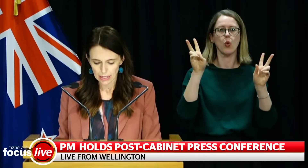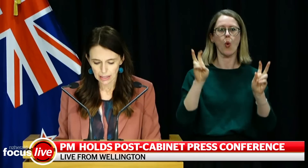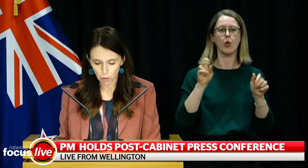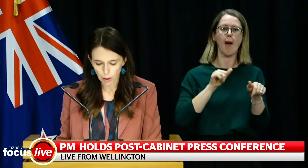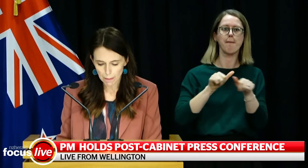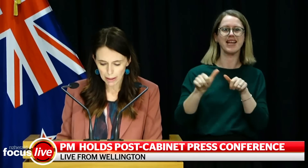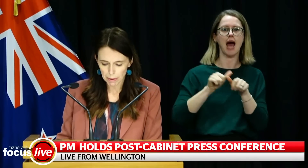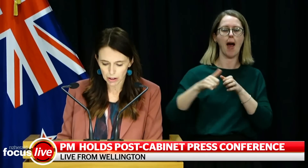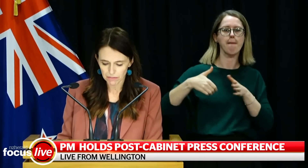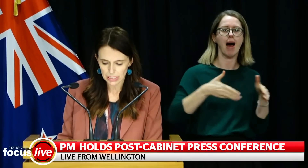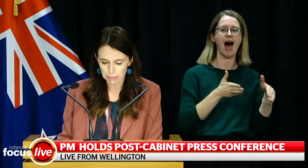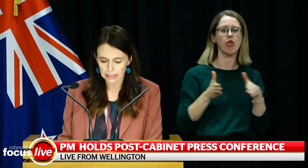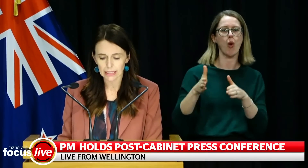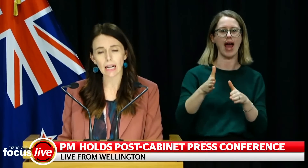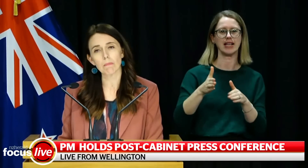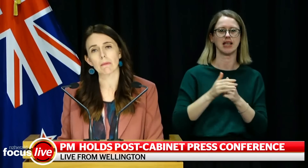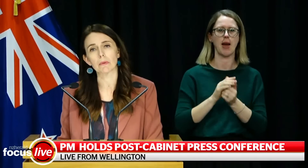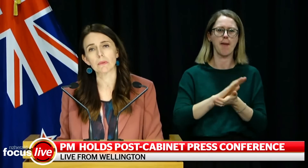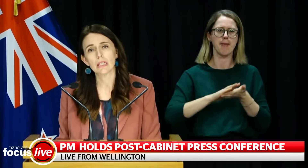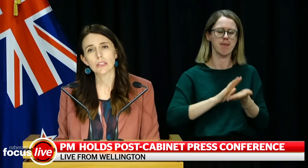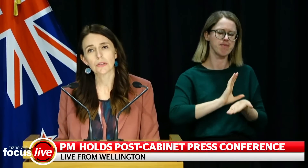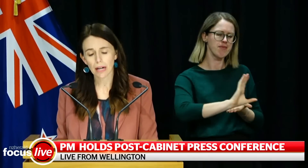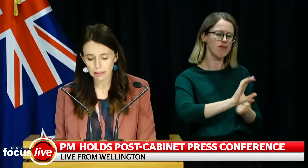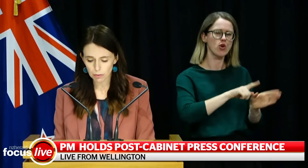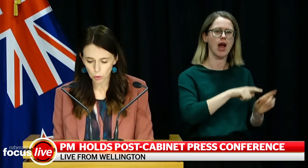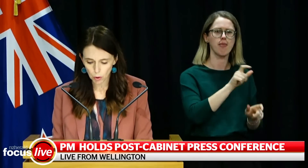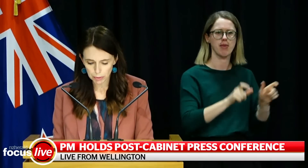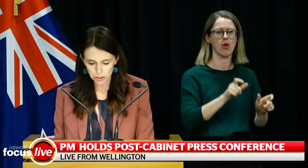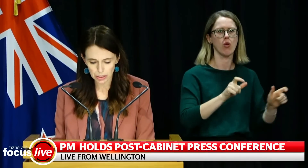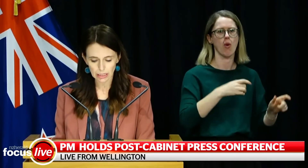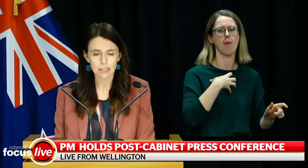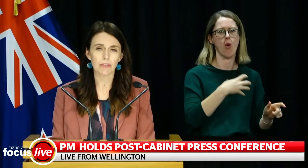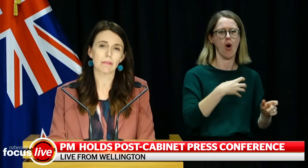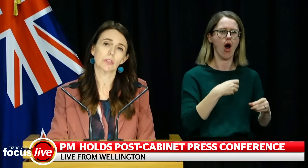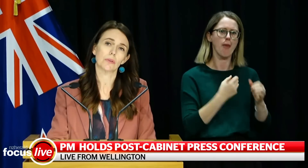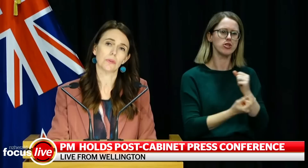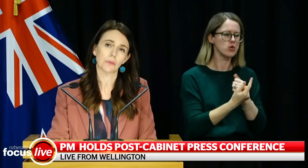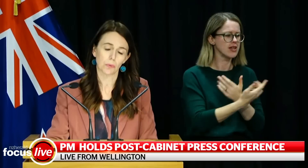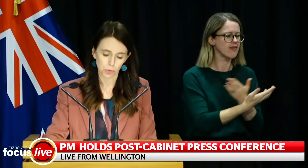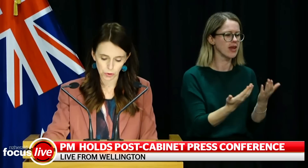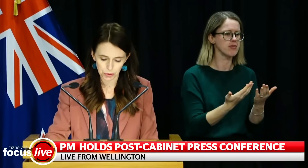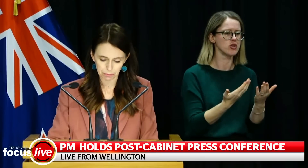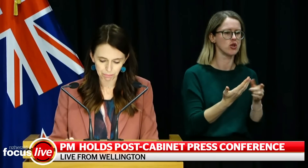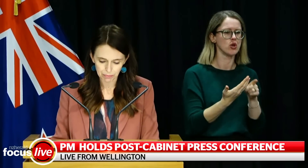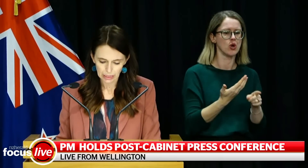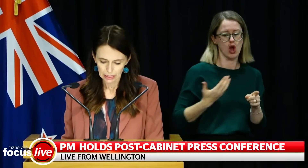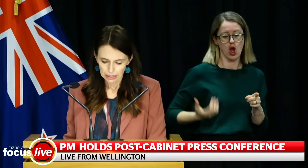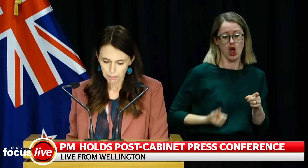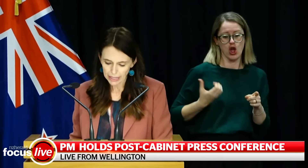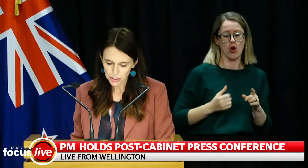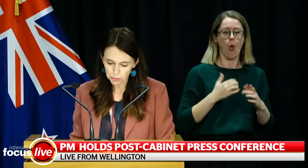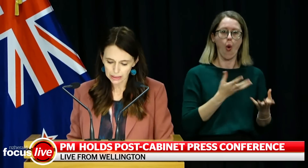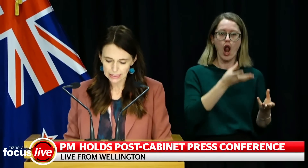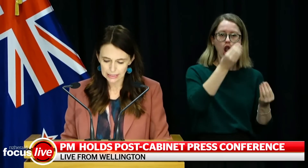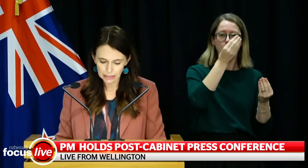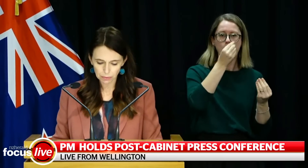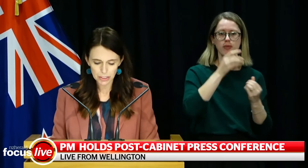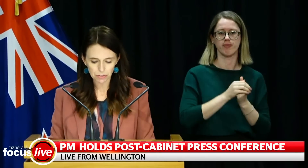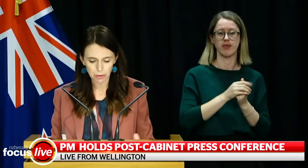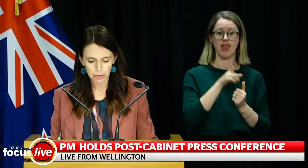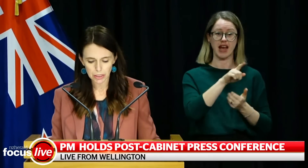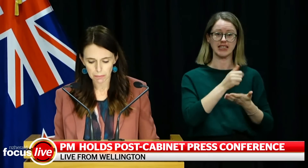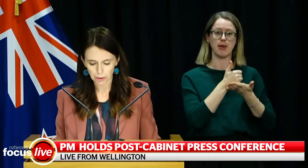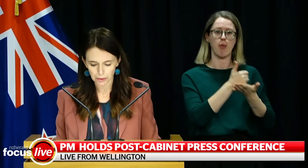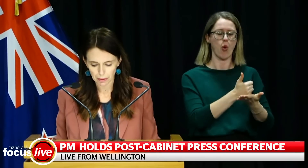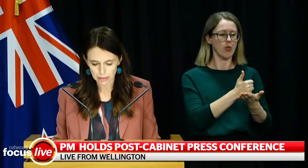Pathways that will ramp up our investment in young people to create even more opportunities for them to earn or learn. The package will extend the